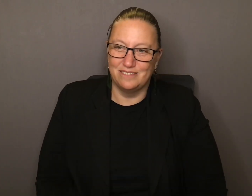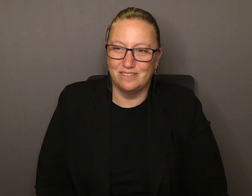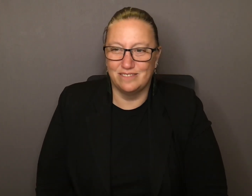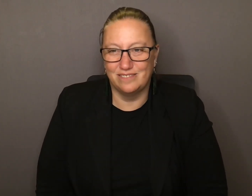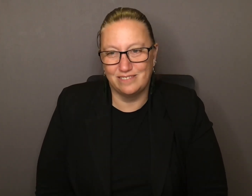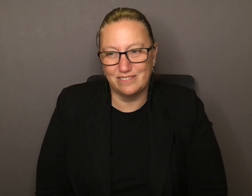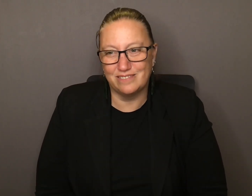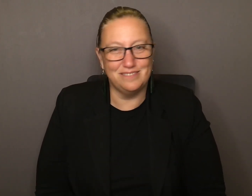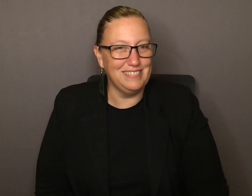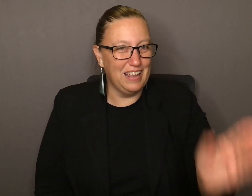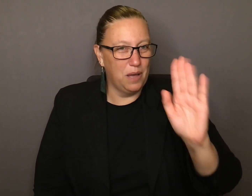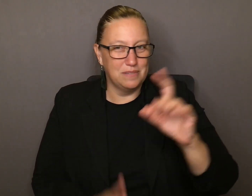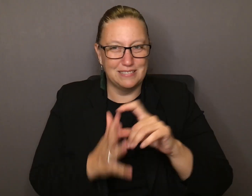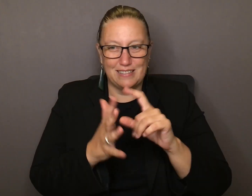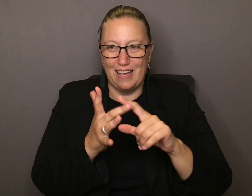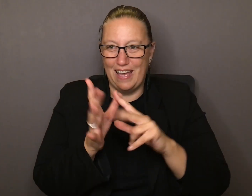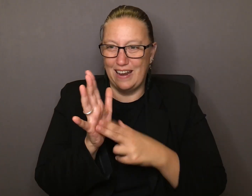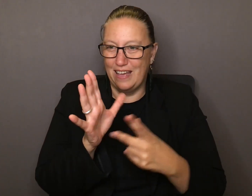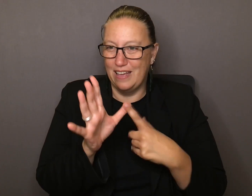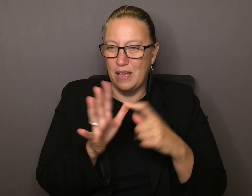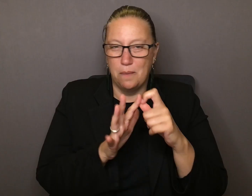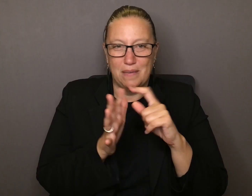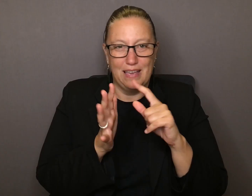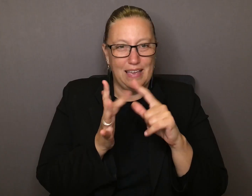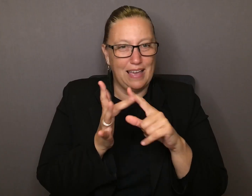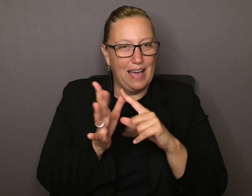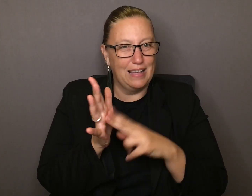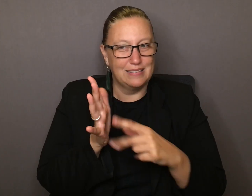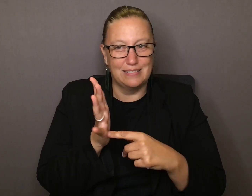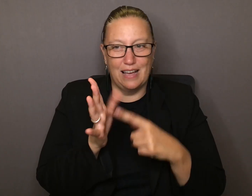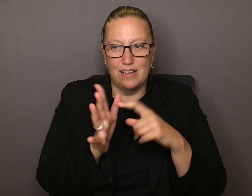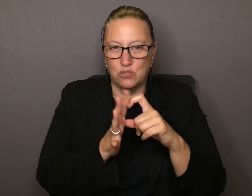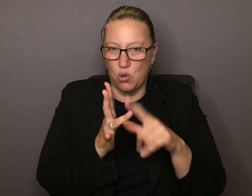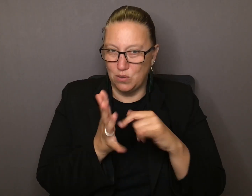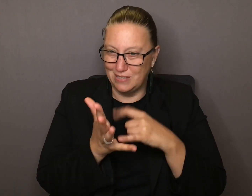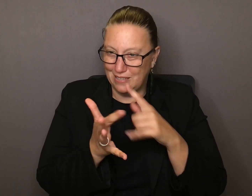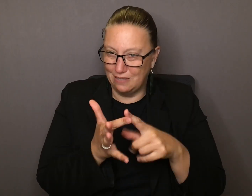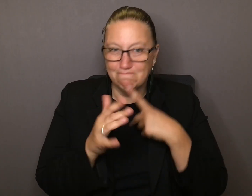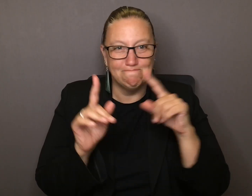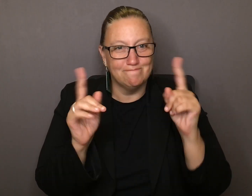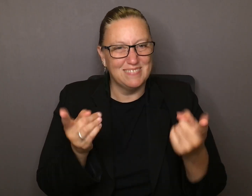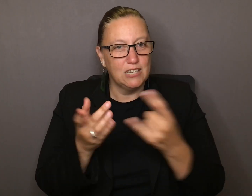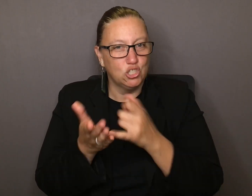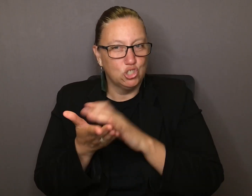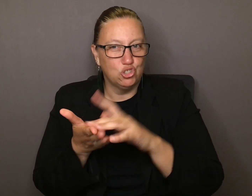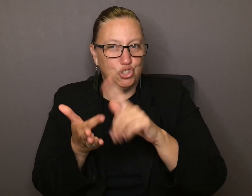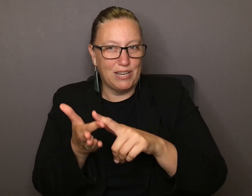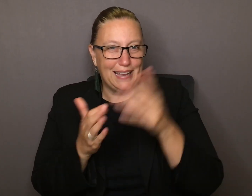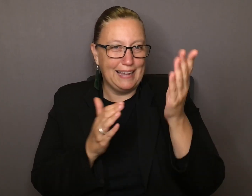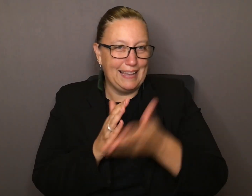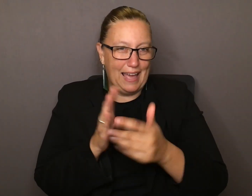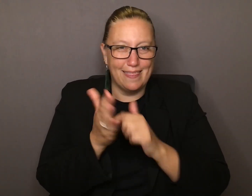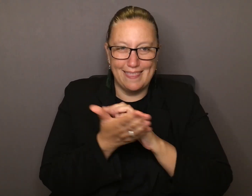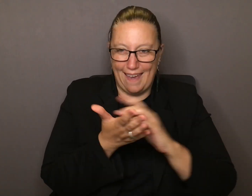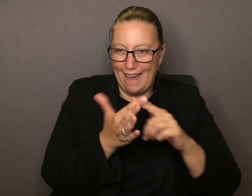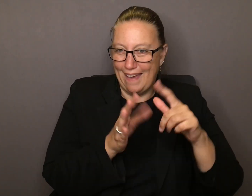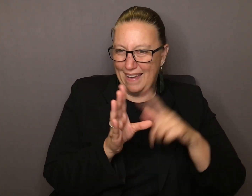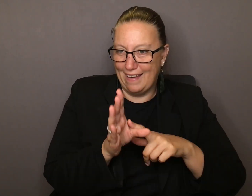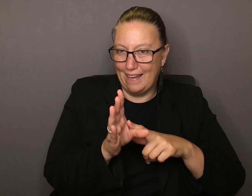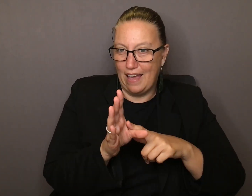Hi, everyone. I'm Diana Piantedosi. I use she and they pronouns. I'm joining you from Toronto today,